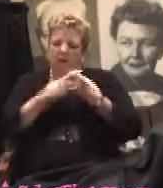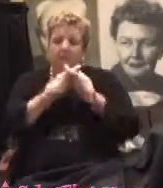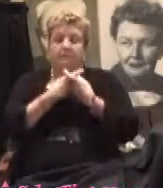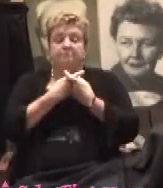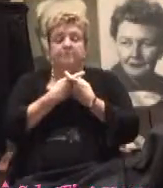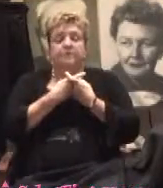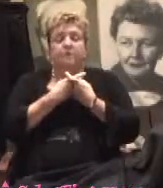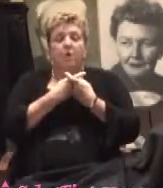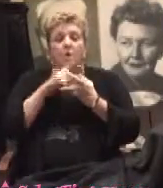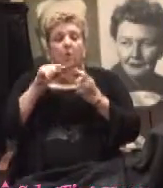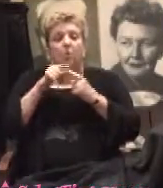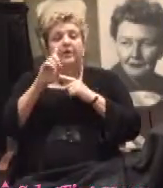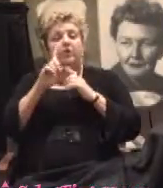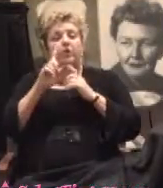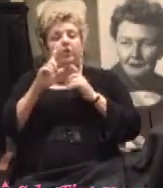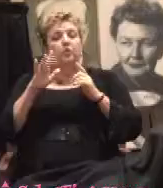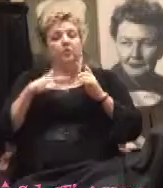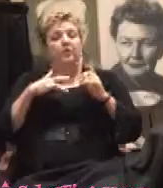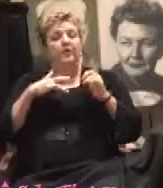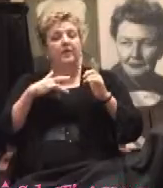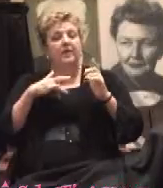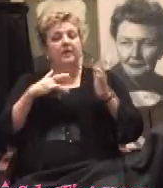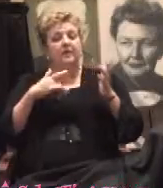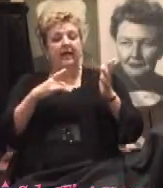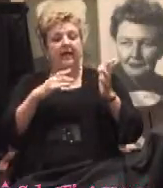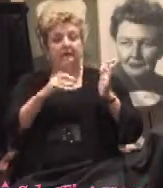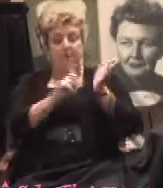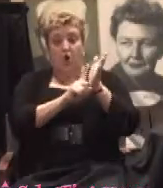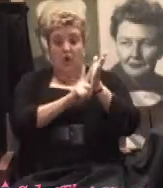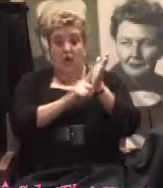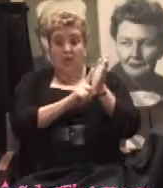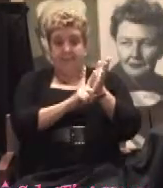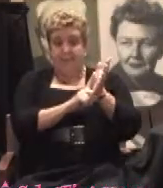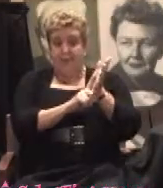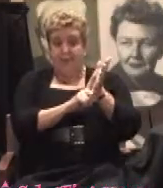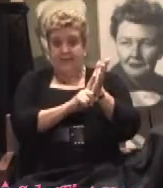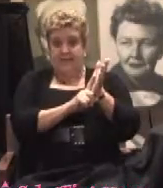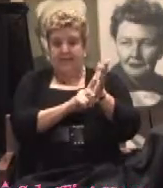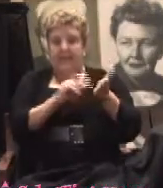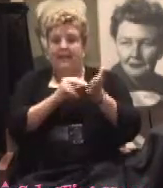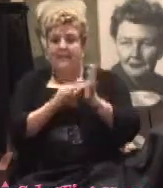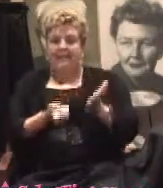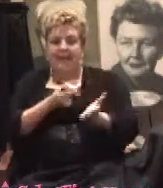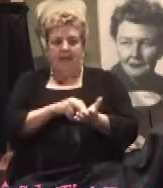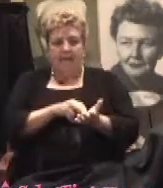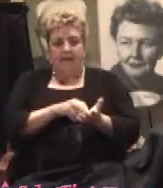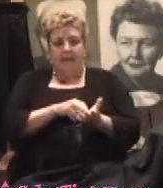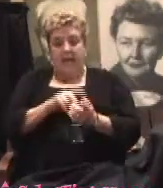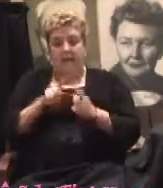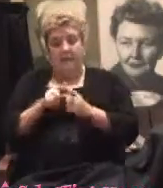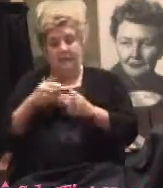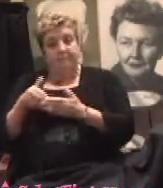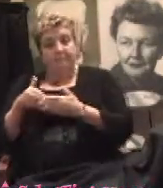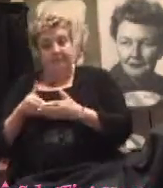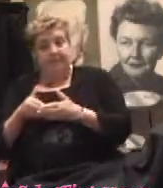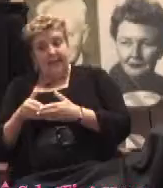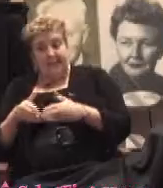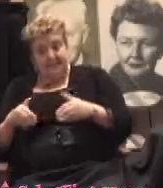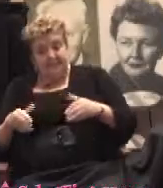goes off, God's saying, get up. He said, I think when Phoebe's diaper needs changing, God's saying, let's change the baby. I think